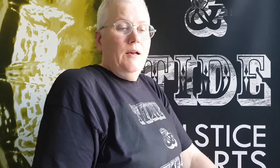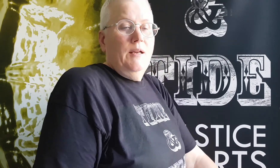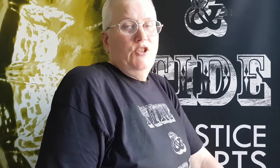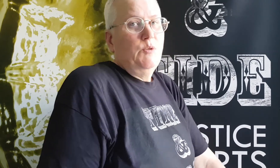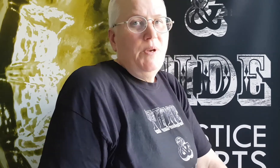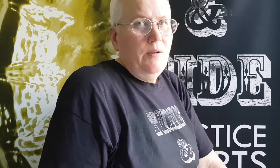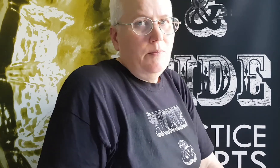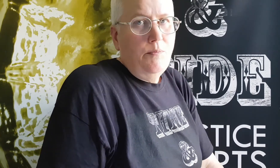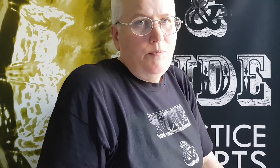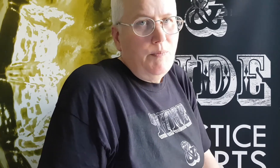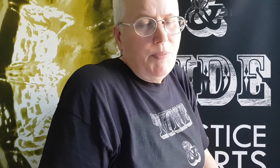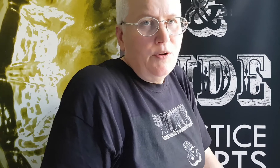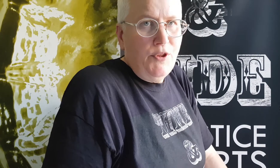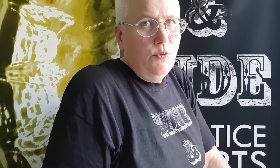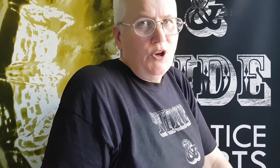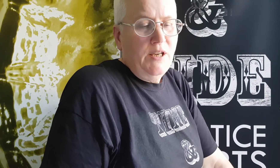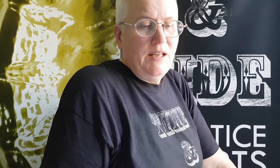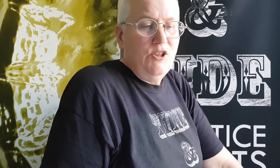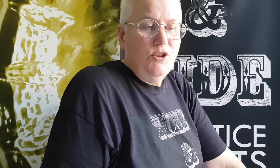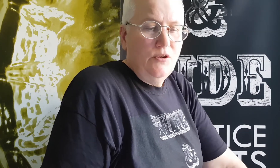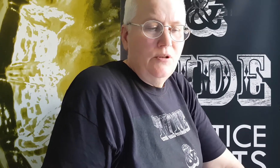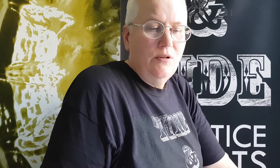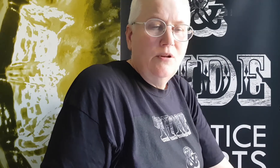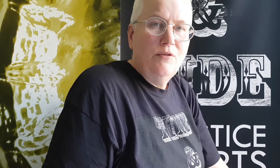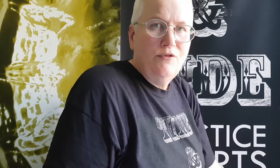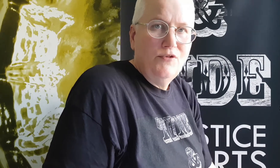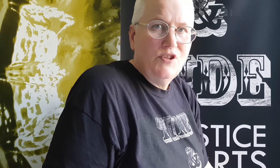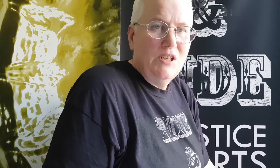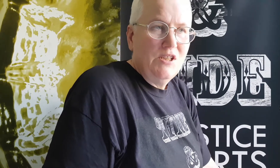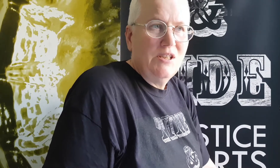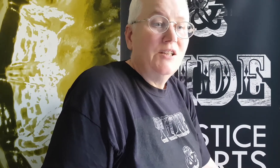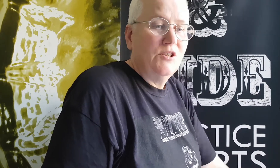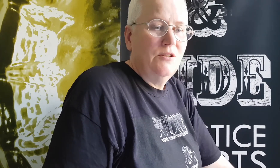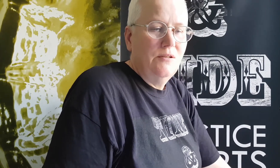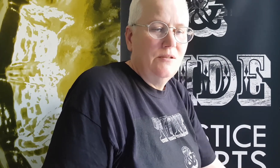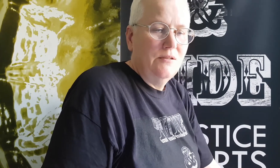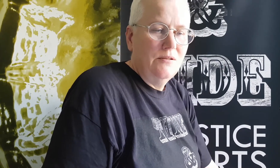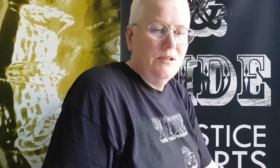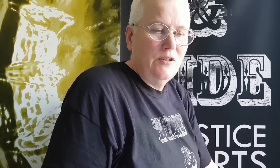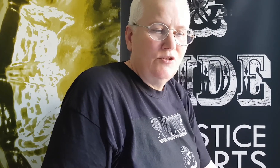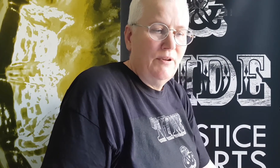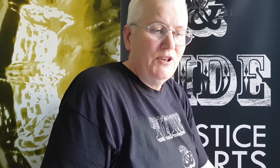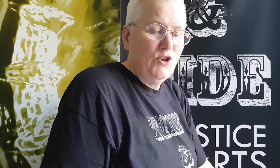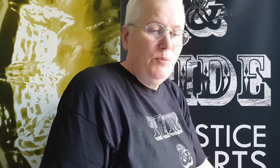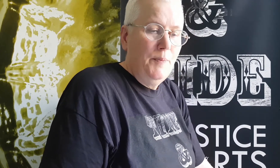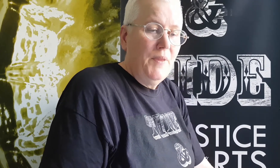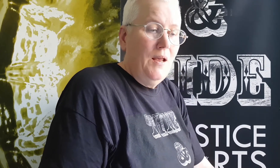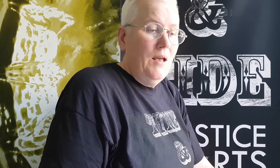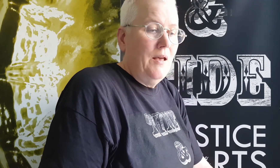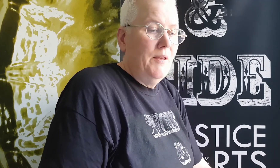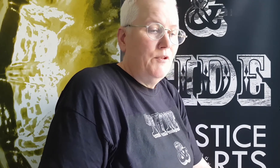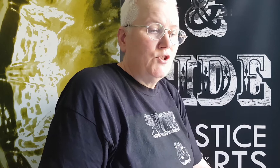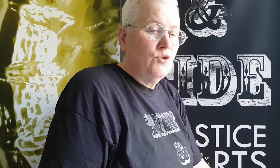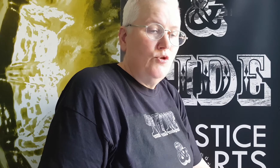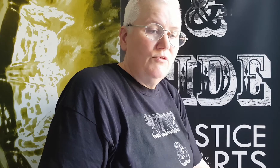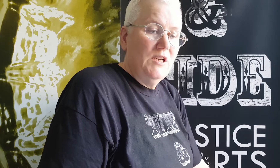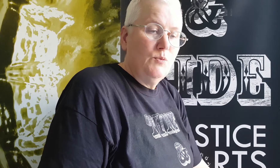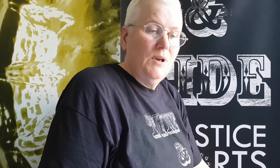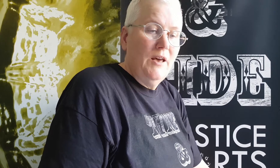And she's been part of the organisation since Dusk and done a terrific job. And then with the stories, we have